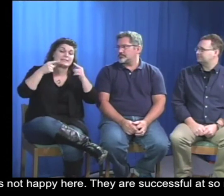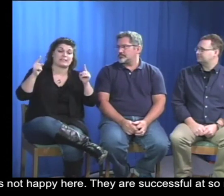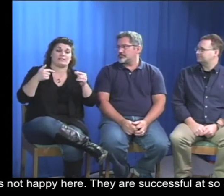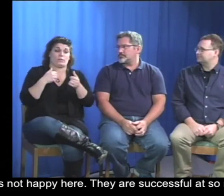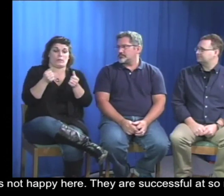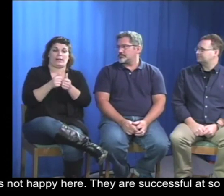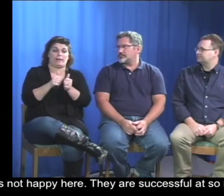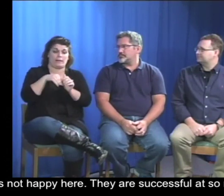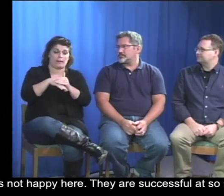here.